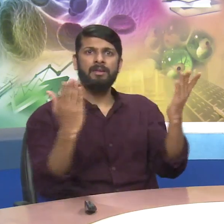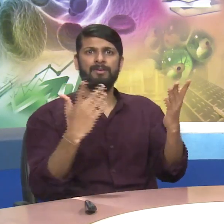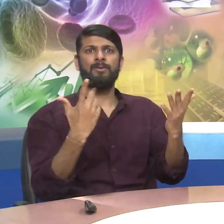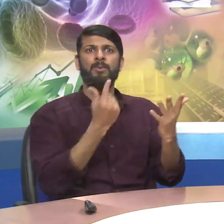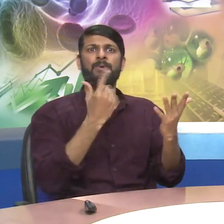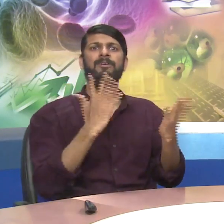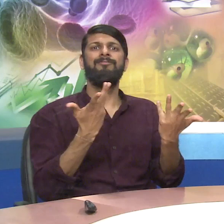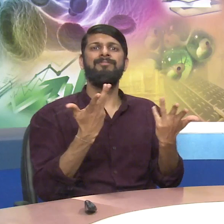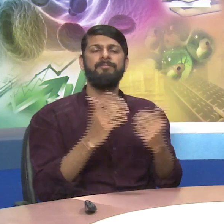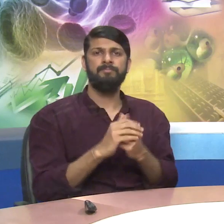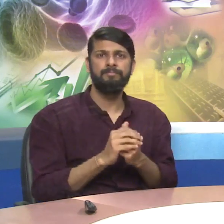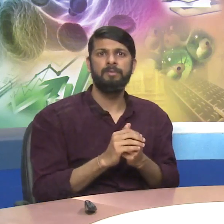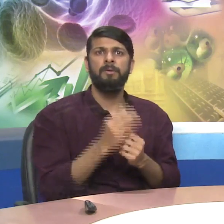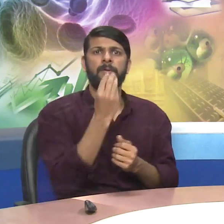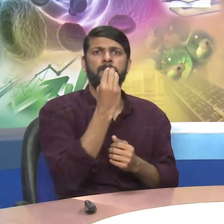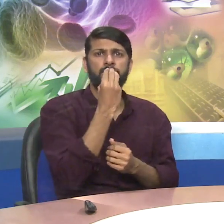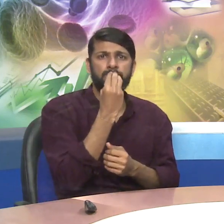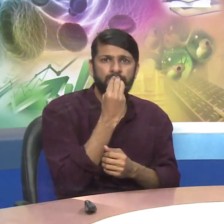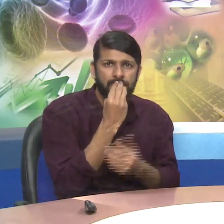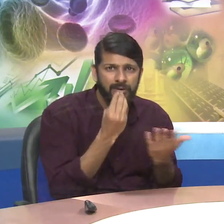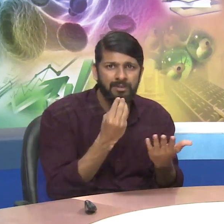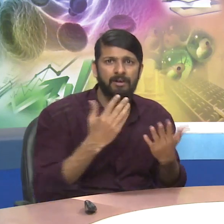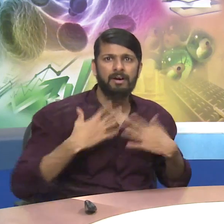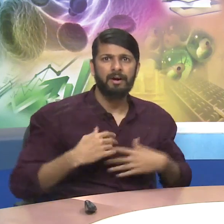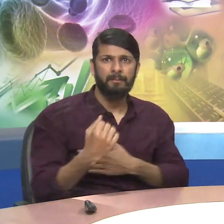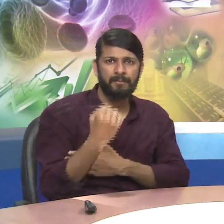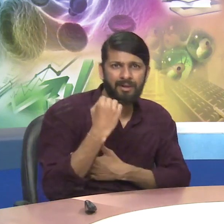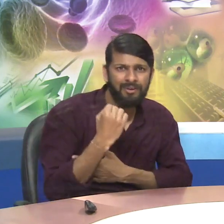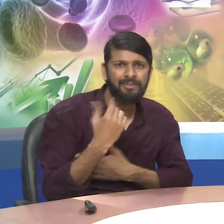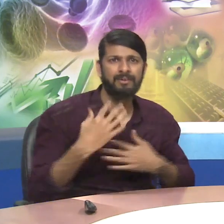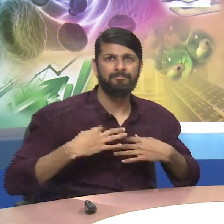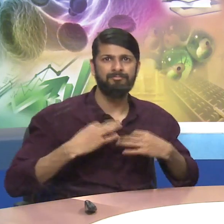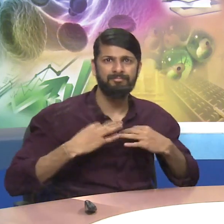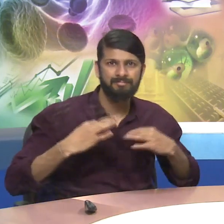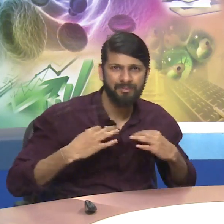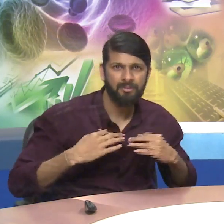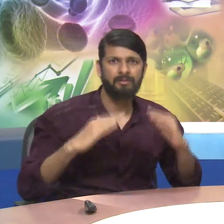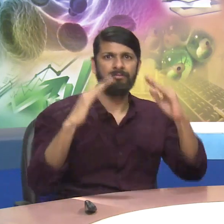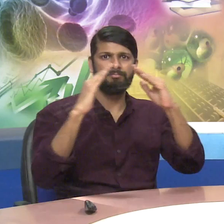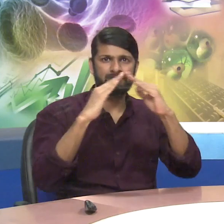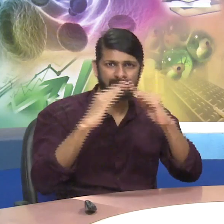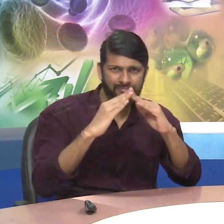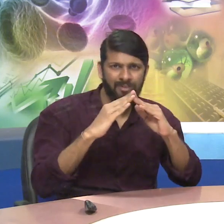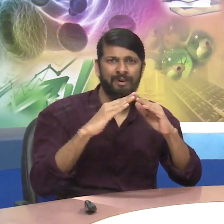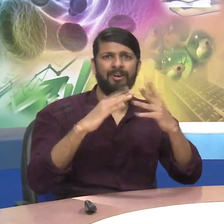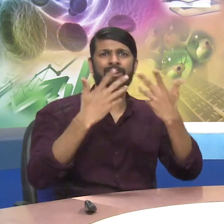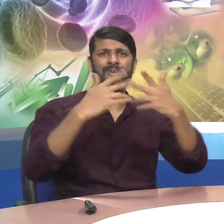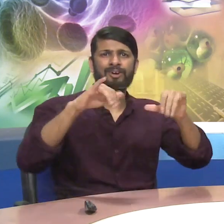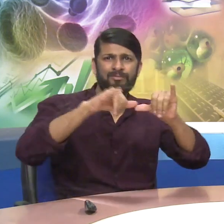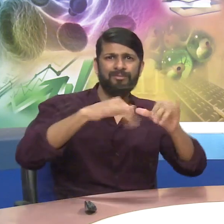Justice promises to give people what they are entitled to in terms of basic rights